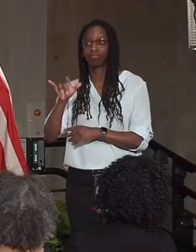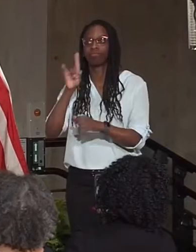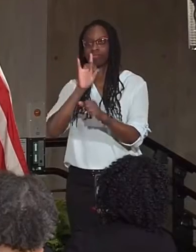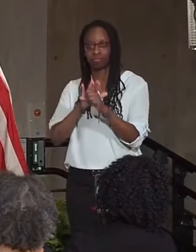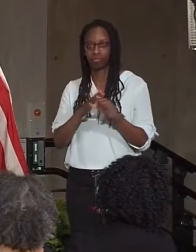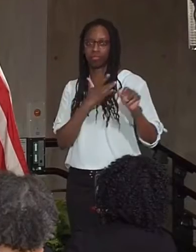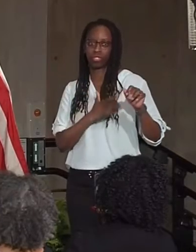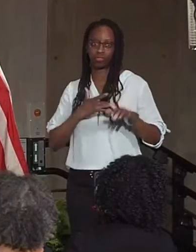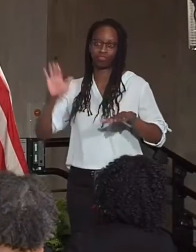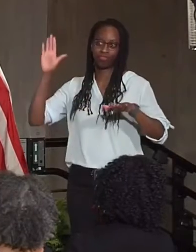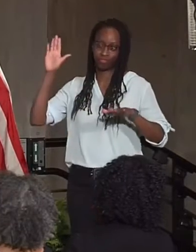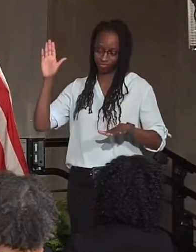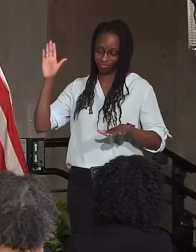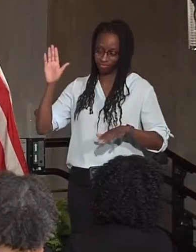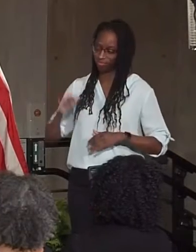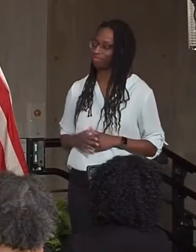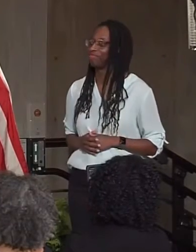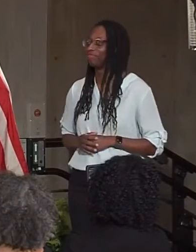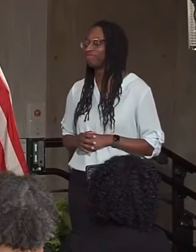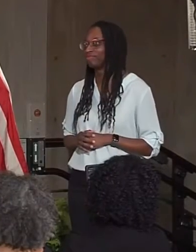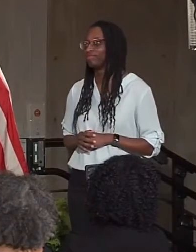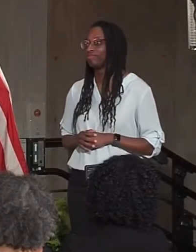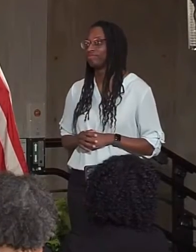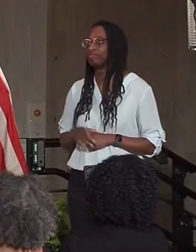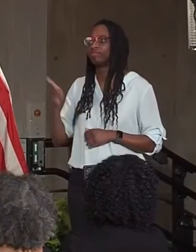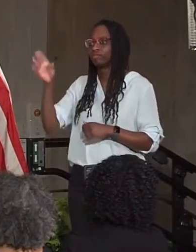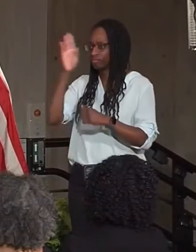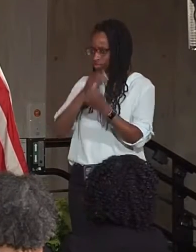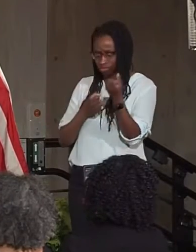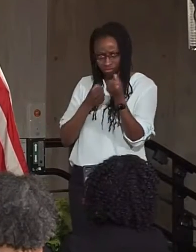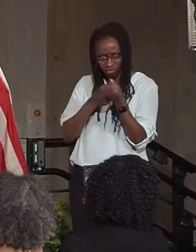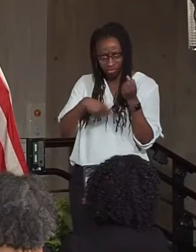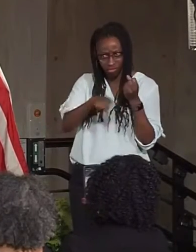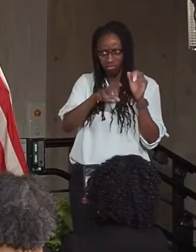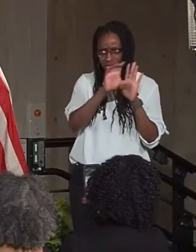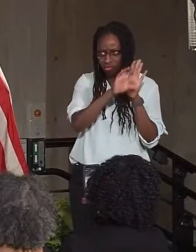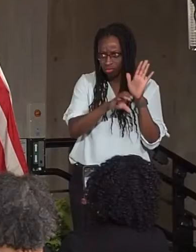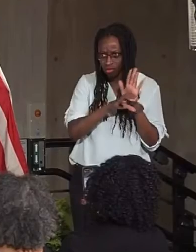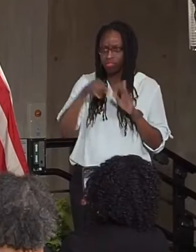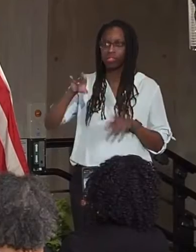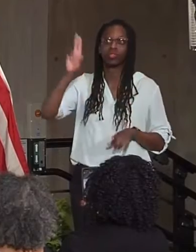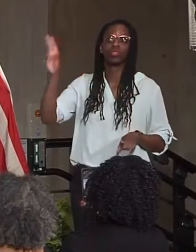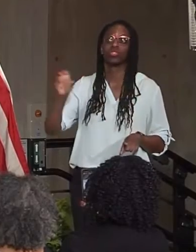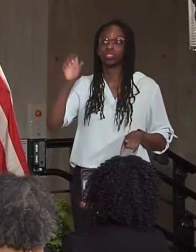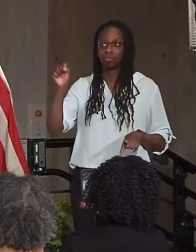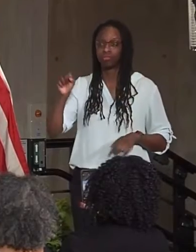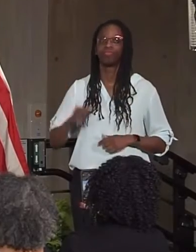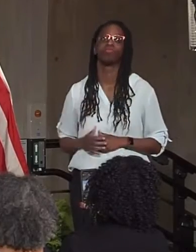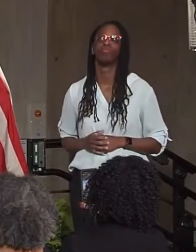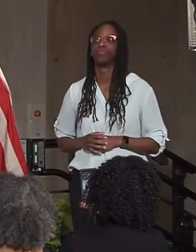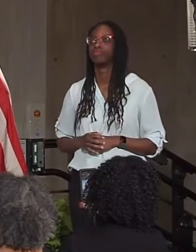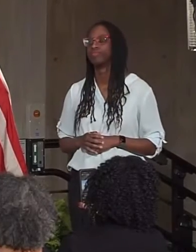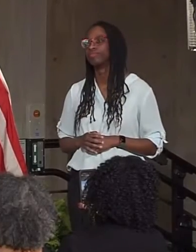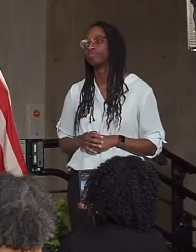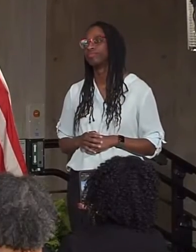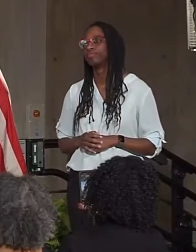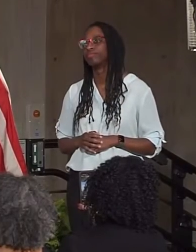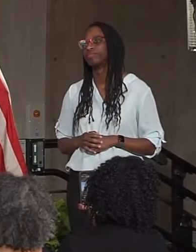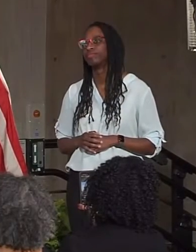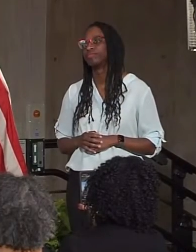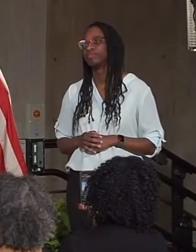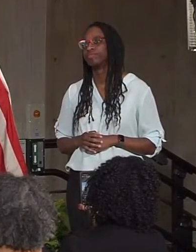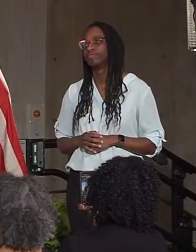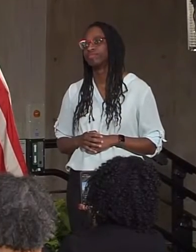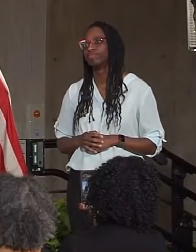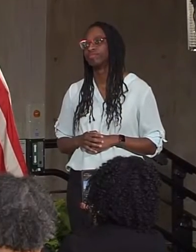solemnly swear. That I will support the Constitution of the United States. That I will support the Constitution of the United